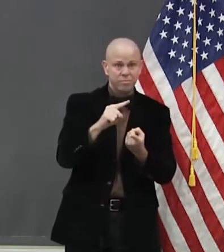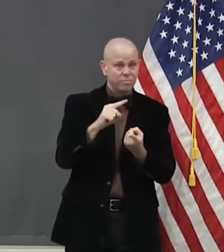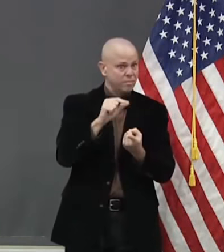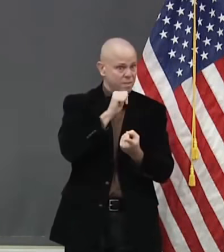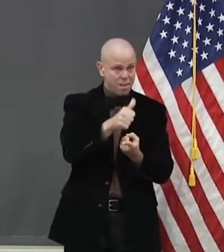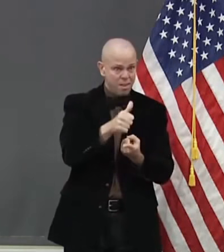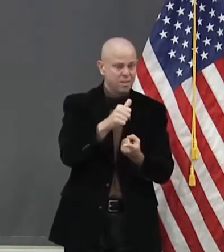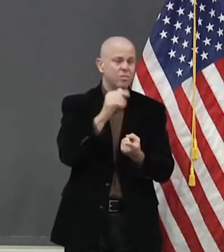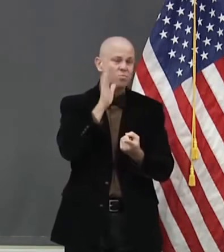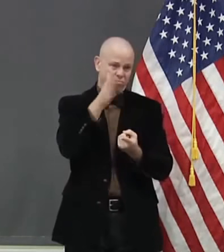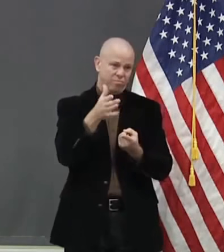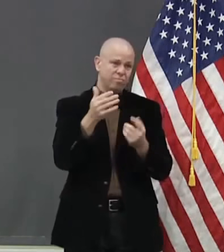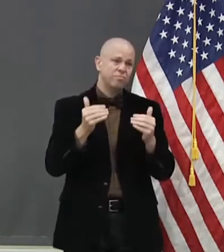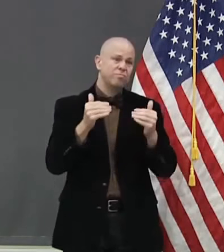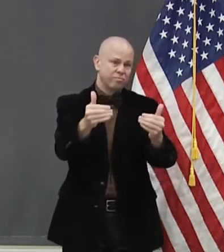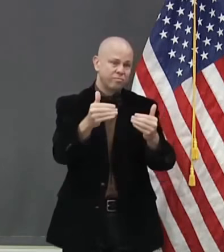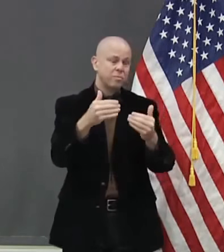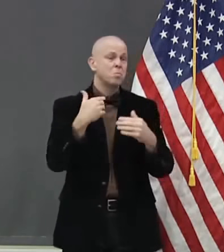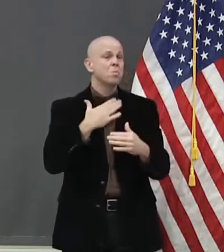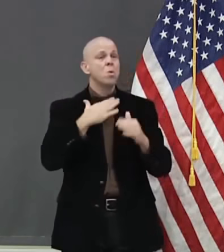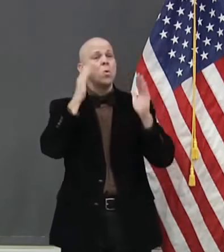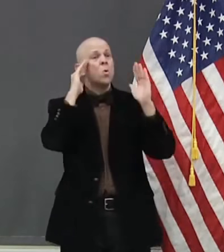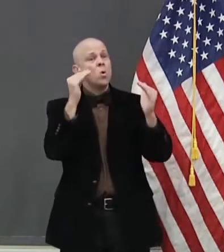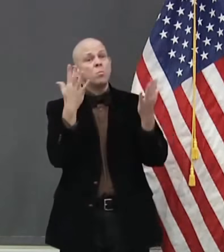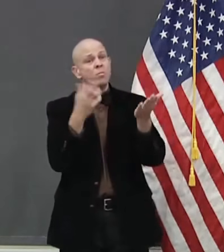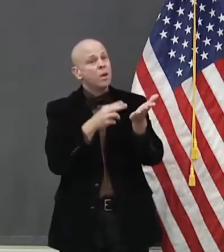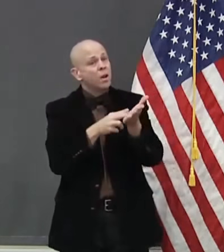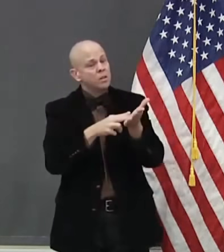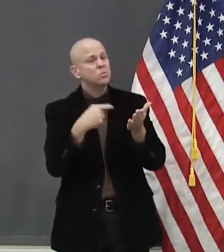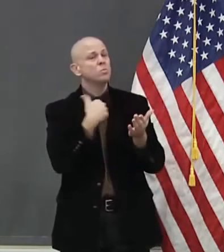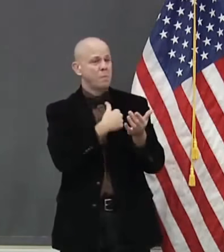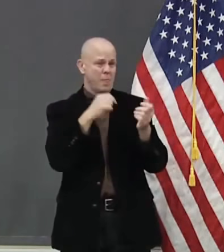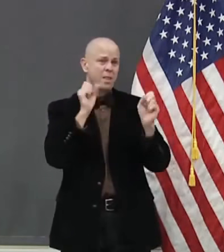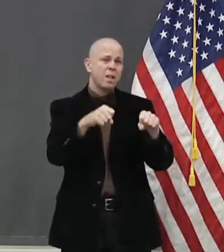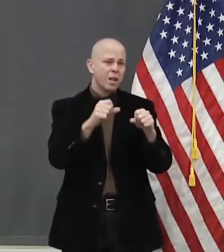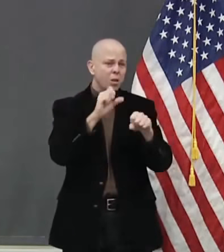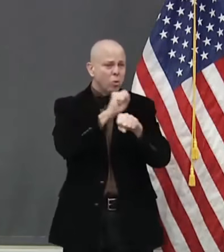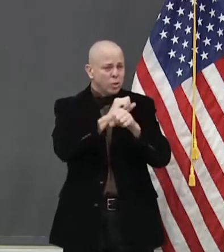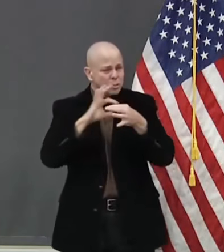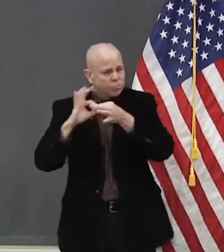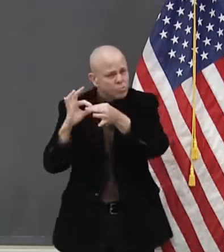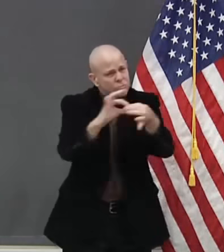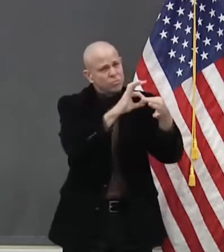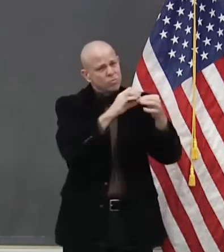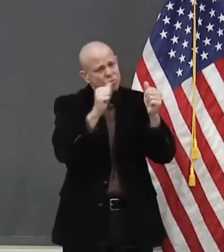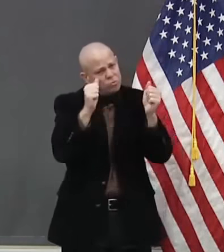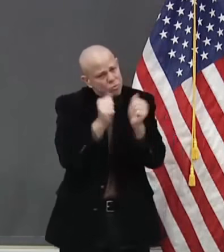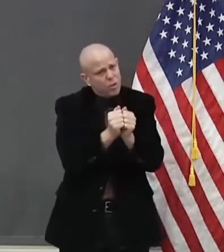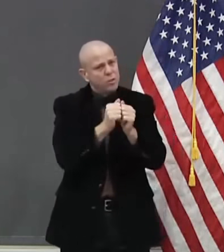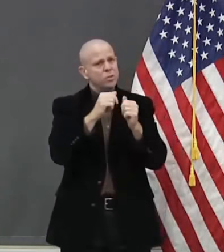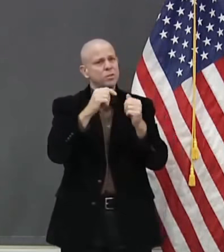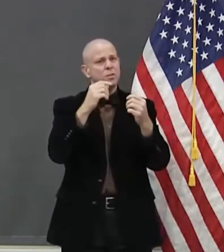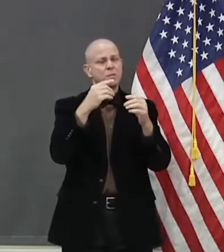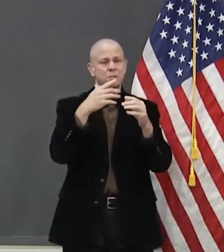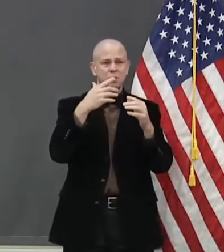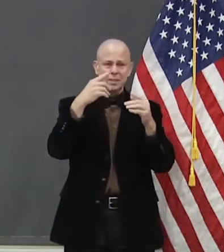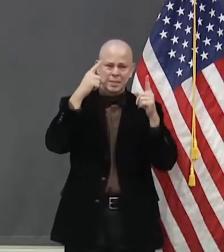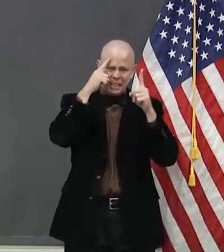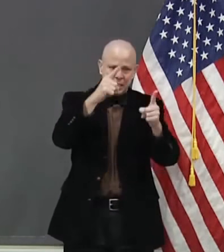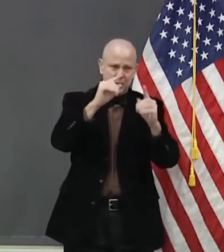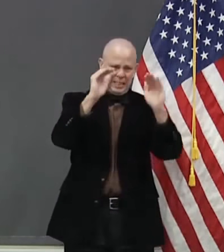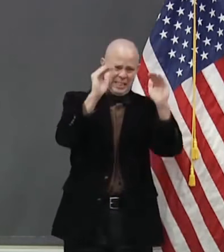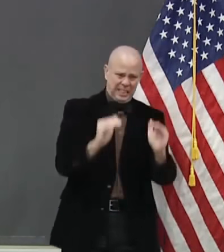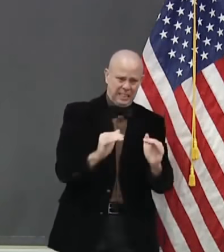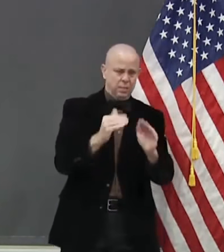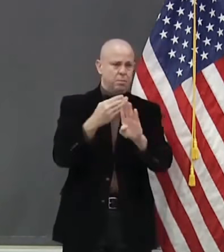My sincere hope is that we can work together to drive down the numbers before the Thanksgiving holiday.